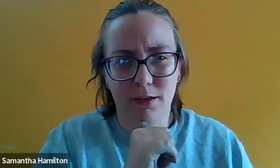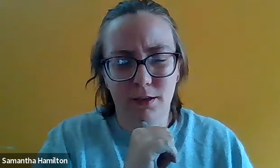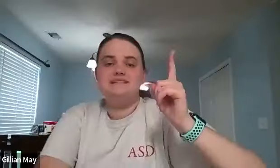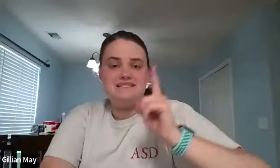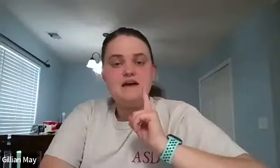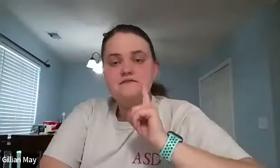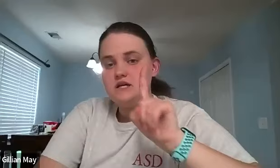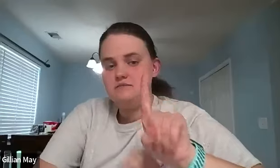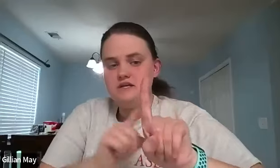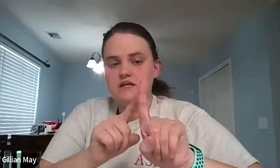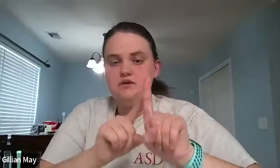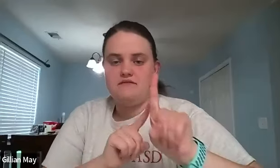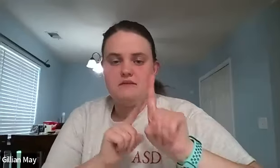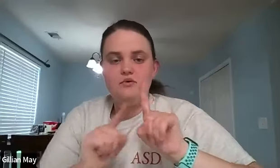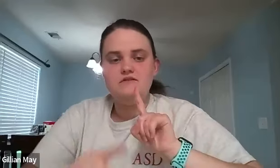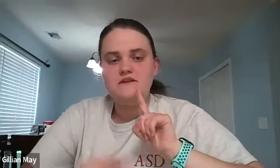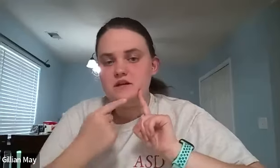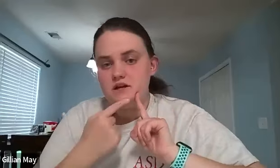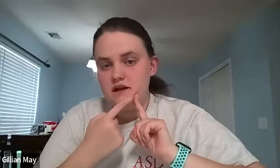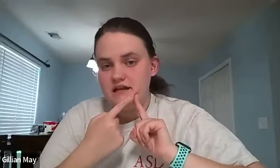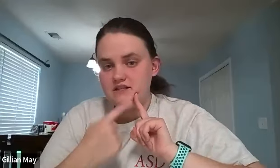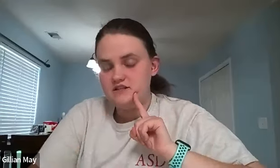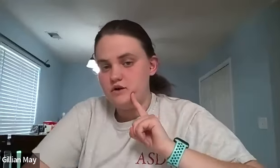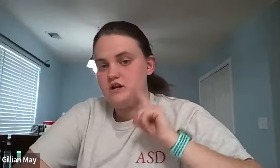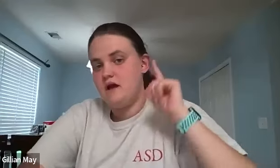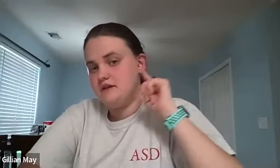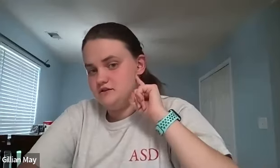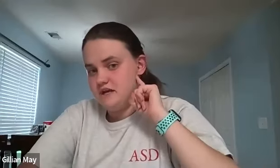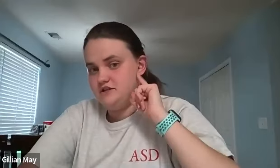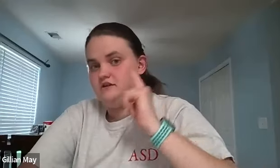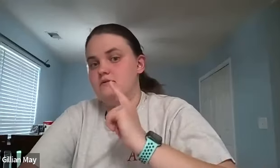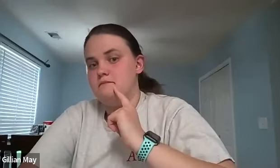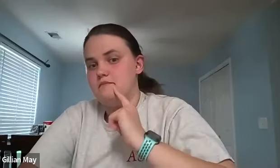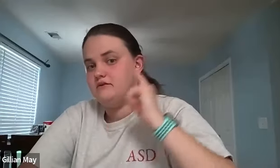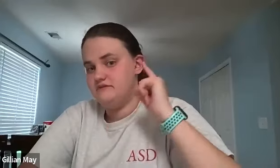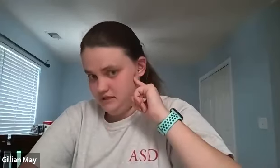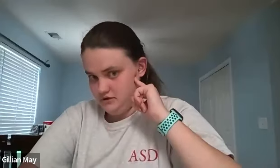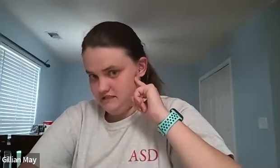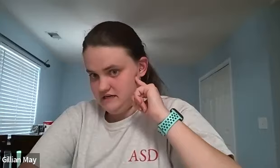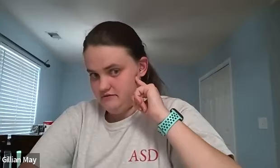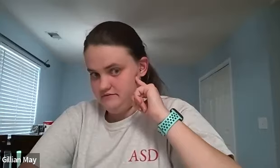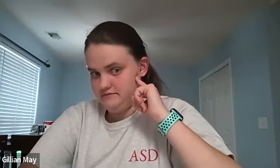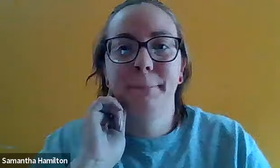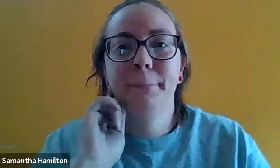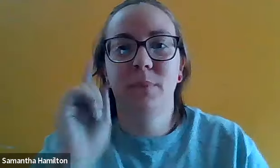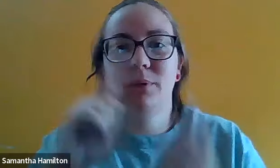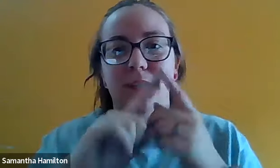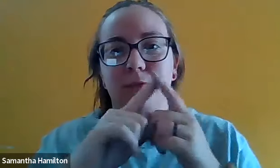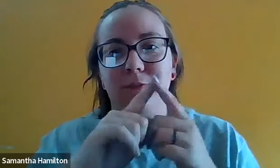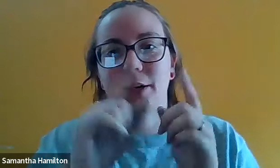So deaf is going to be, you have that pointer finger and it starts at the corner of your mouth and goes back to your ear. Mouth to ear is deaf. Okay. But with the finger,